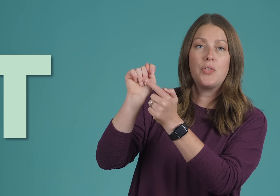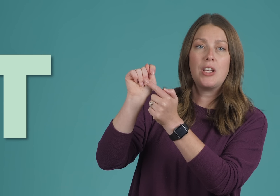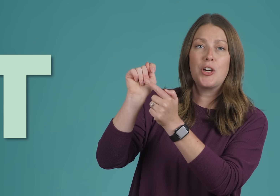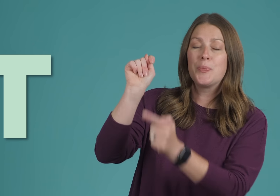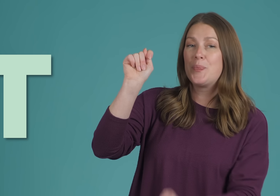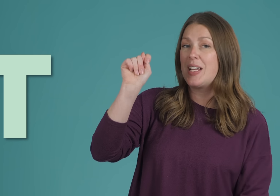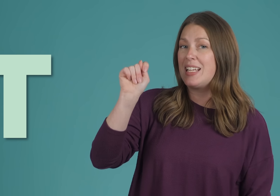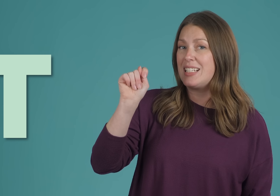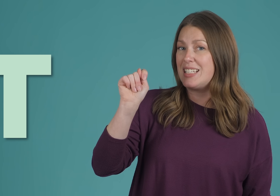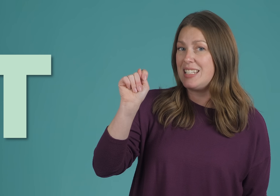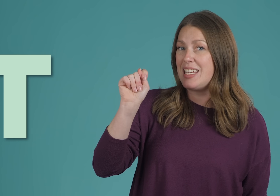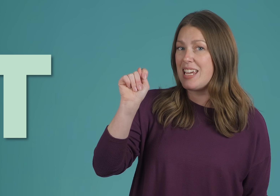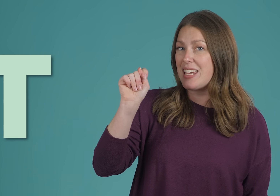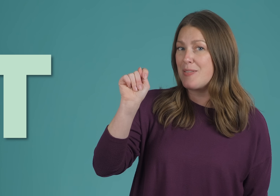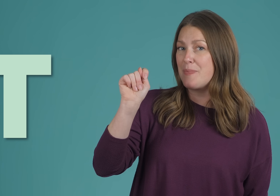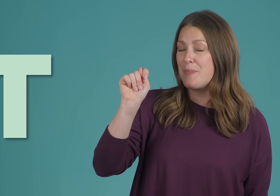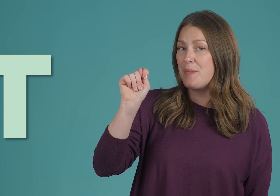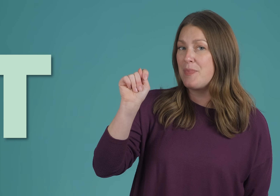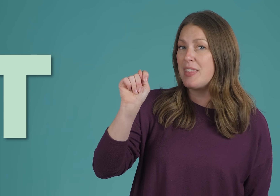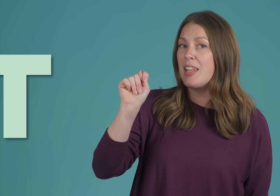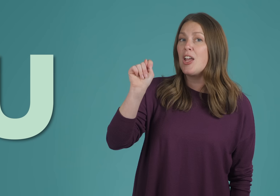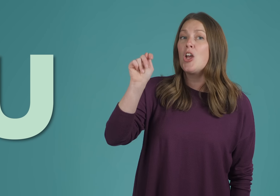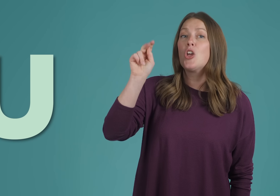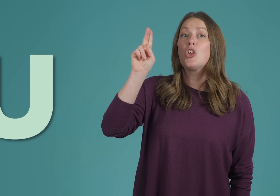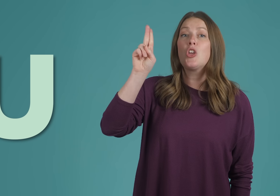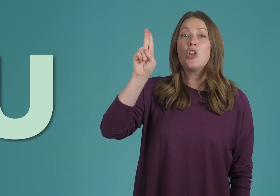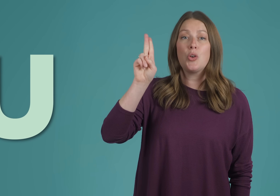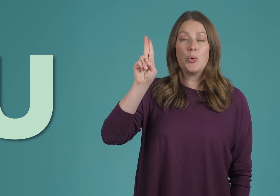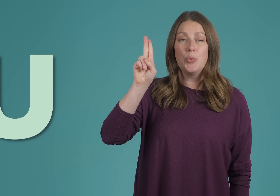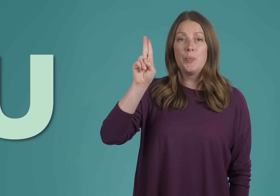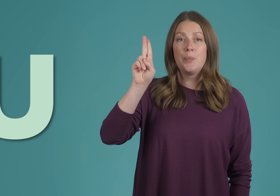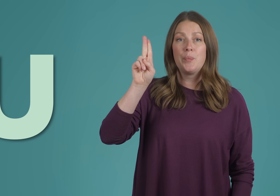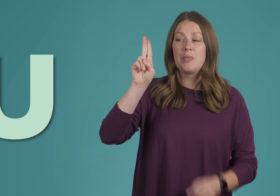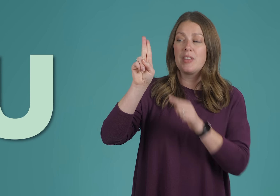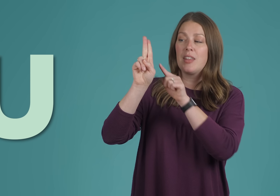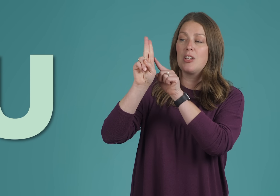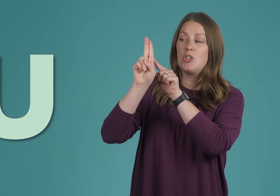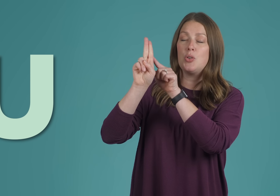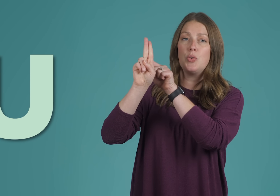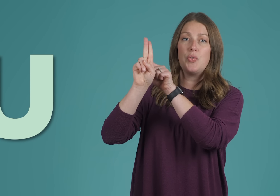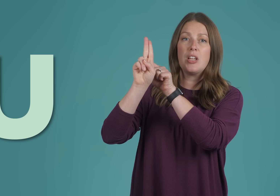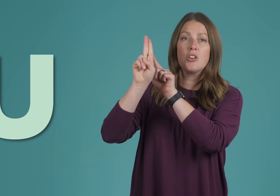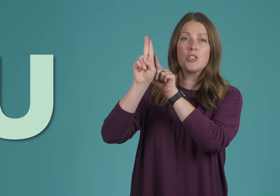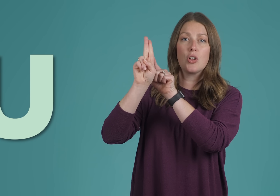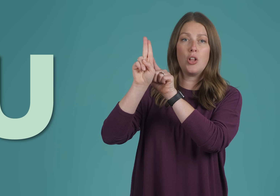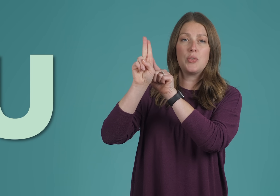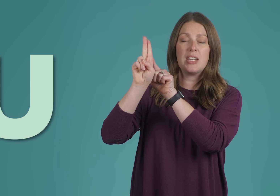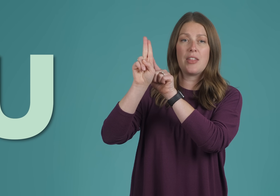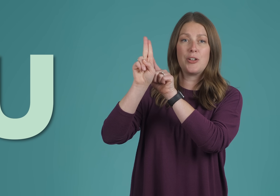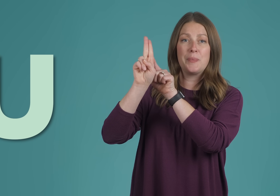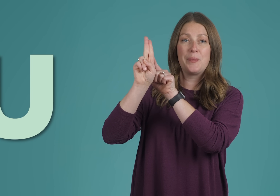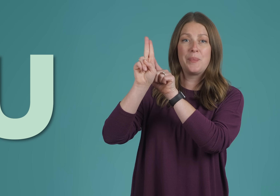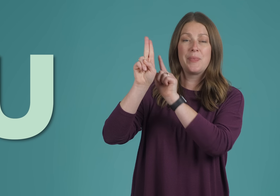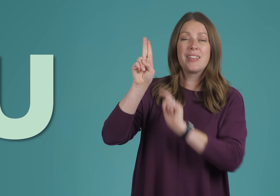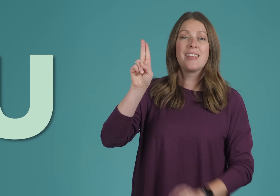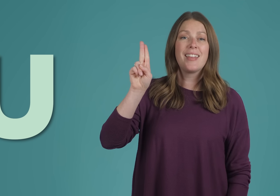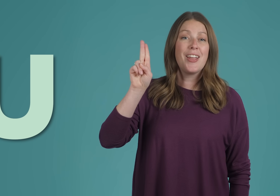finger. T. U. 2 fingers close together.